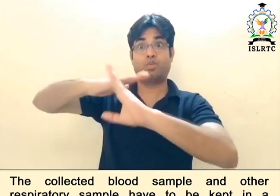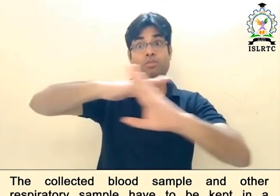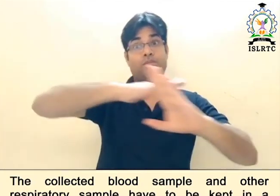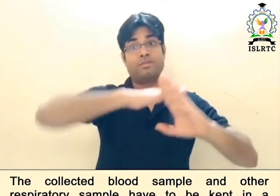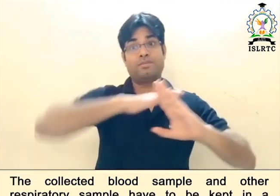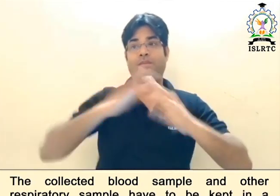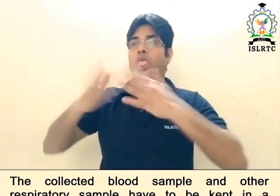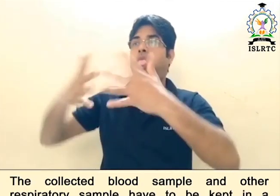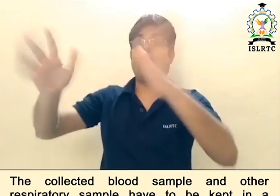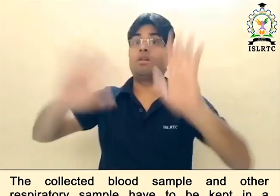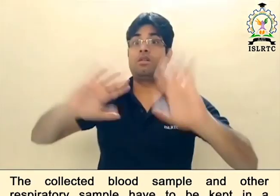protected room